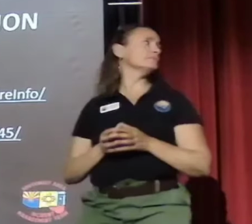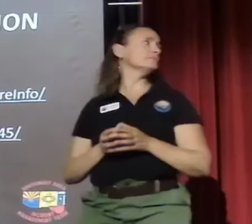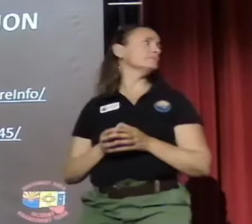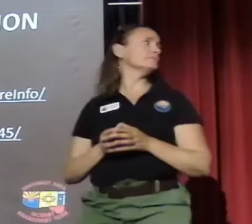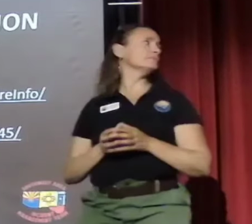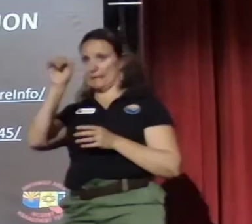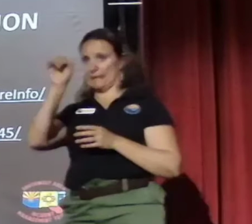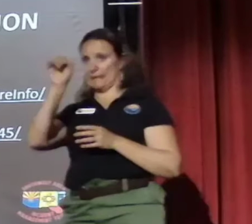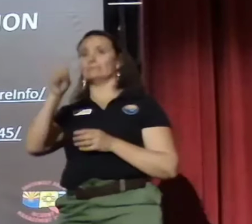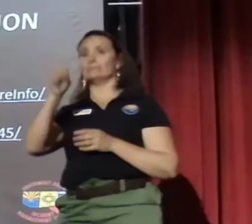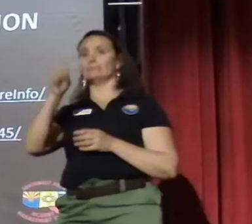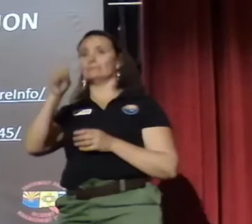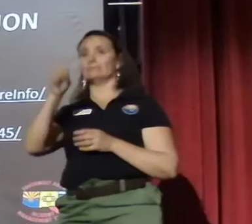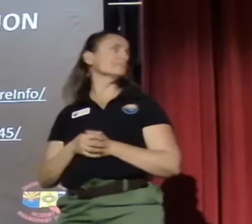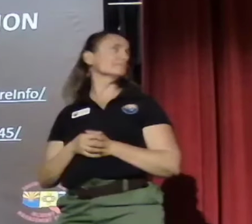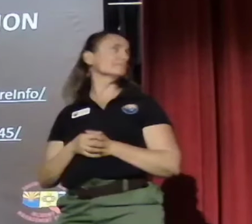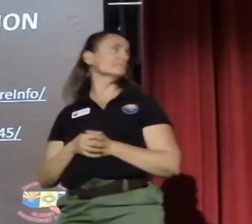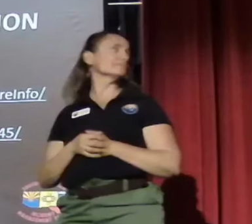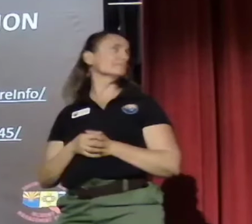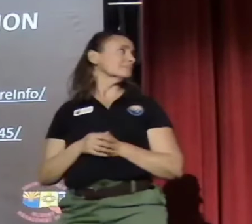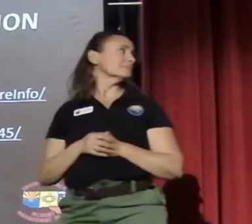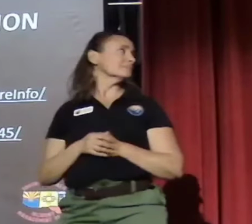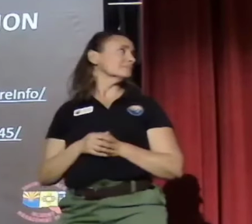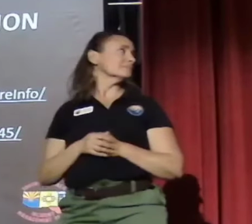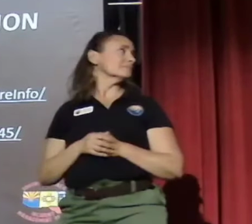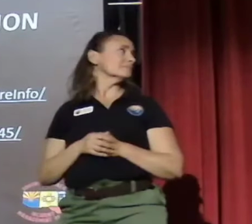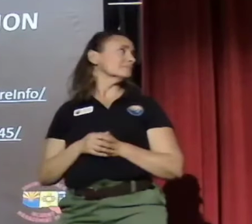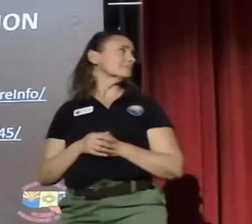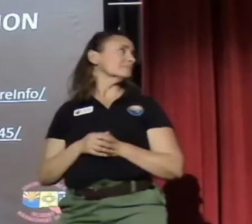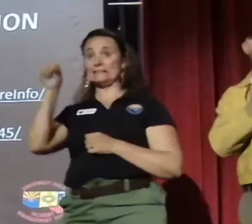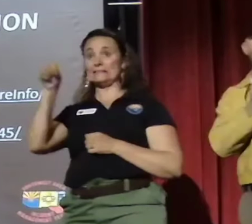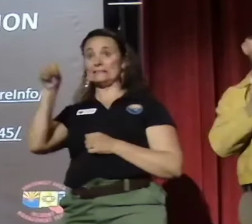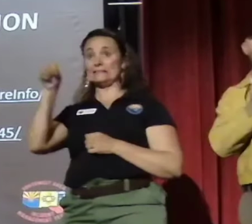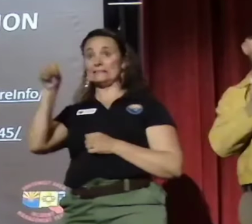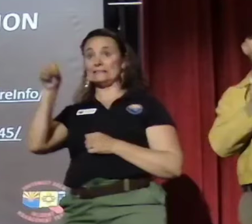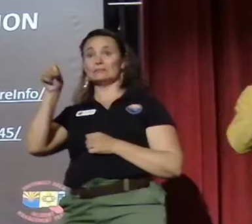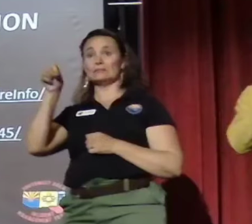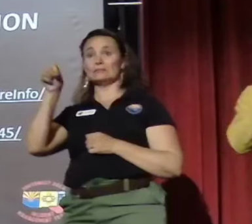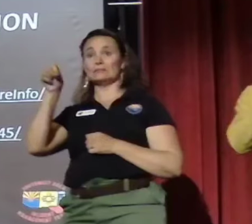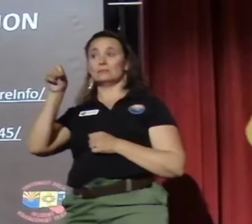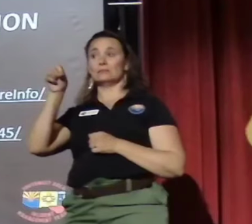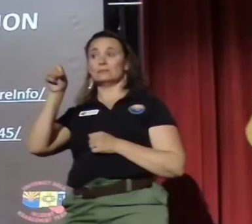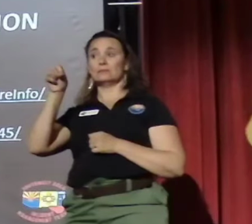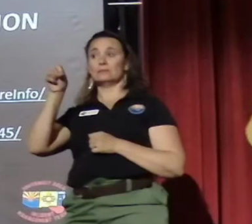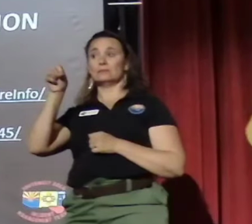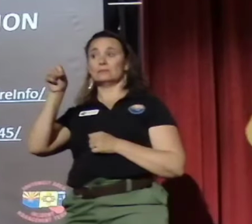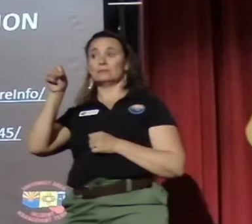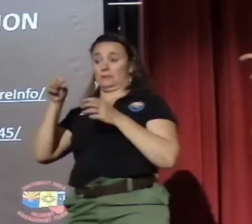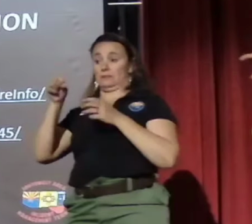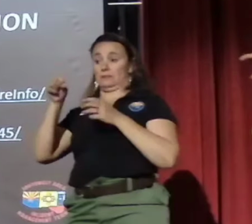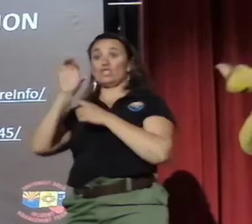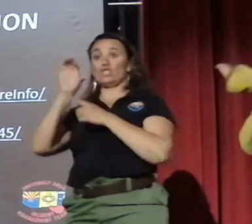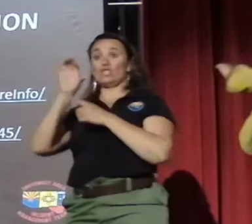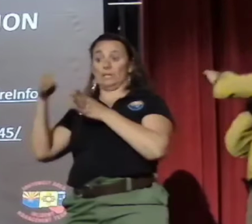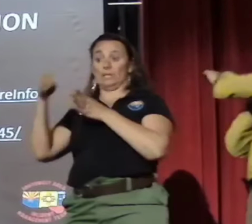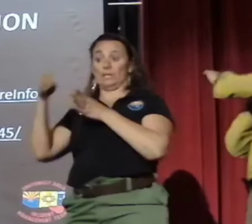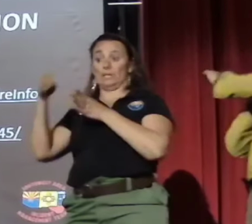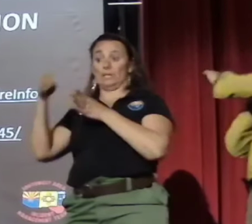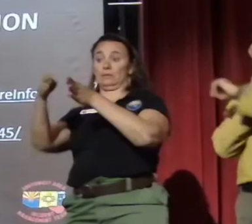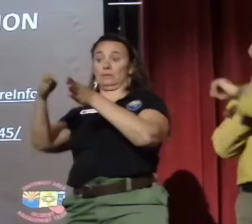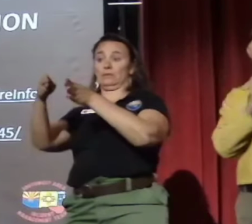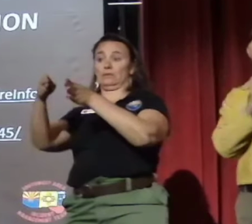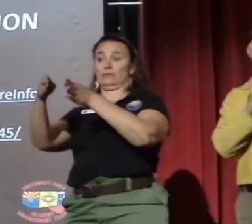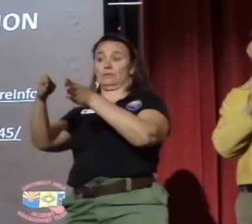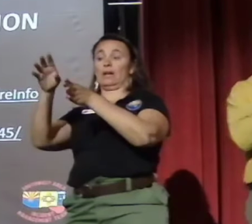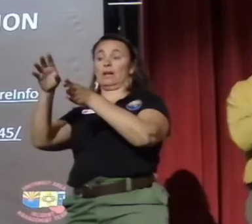Yes. Yes, sir. Yes, it has. It is on the west side of Fossil Creek as shown on the